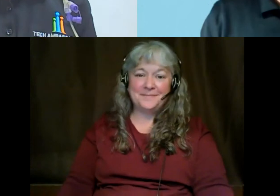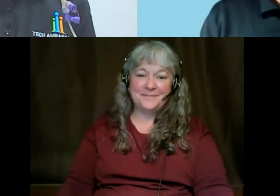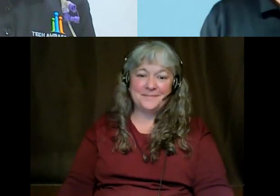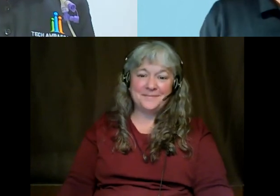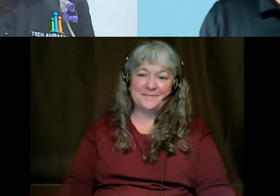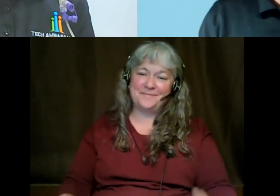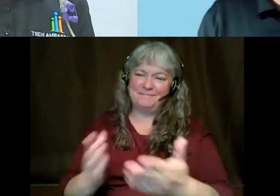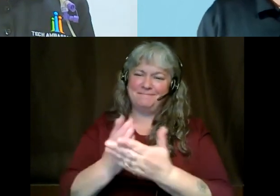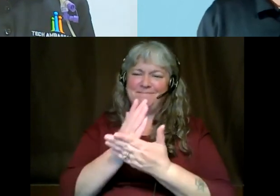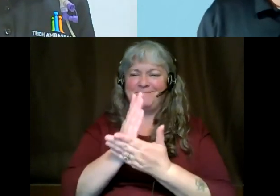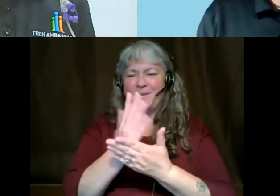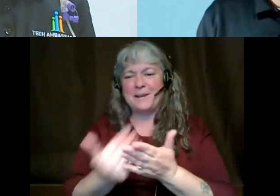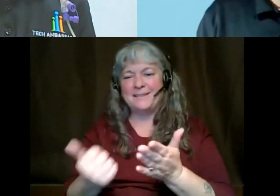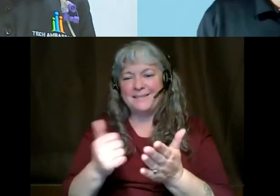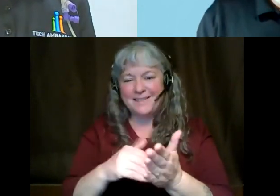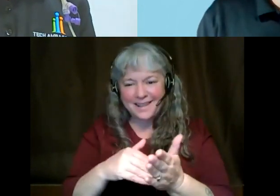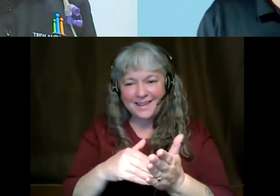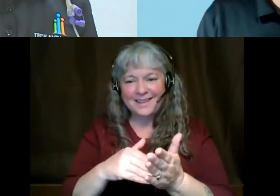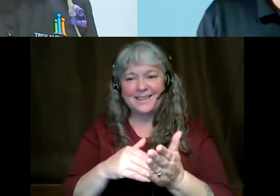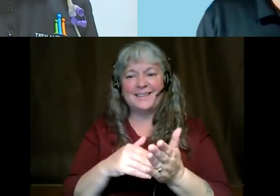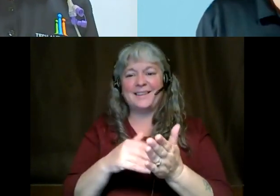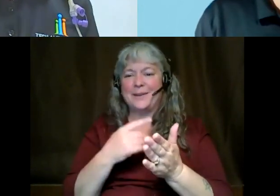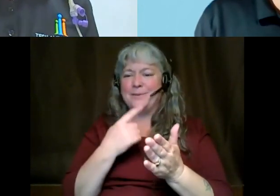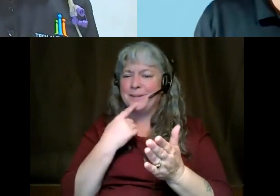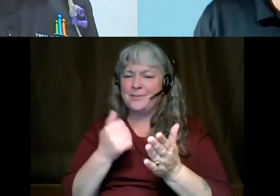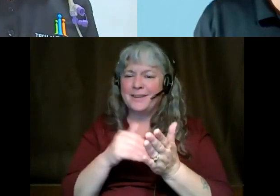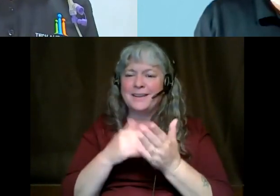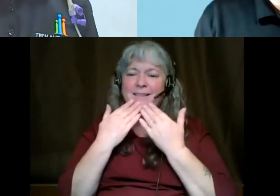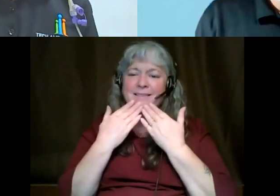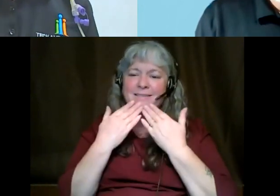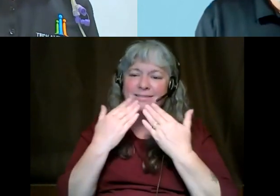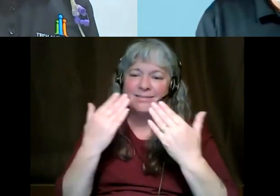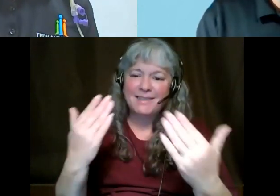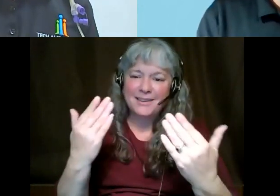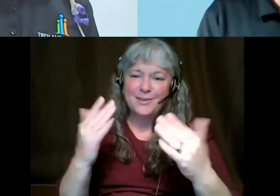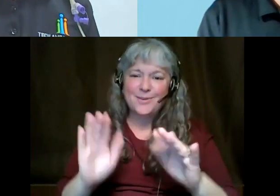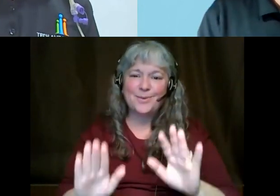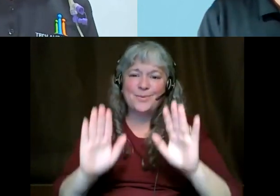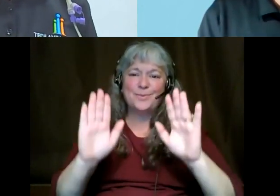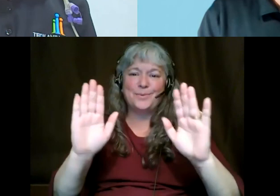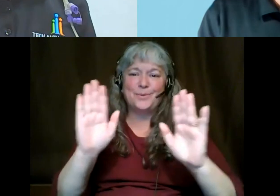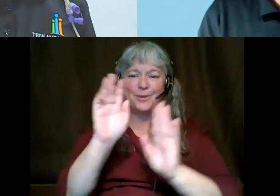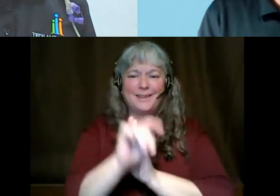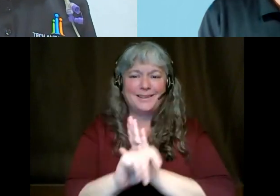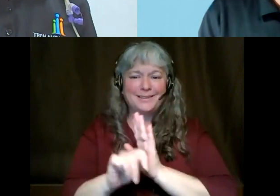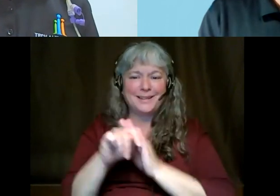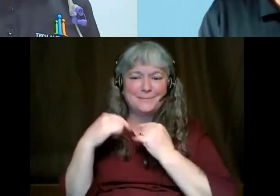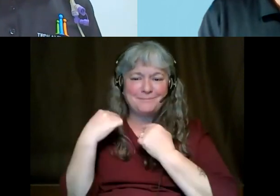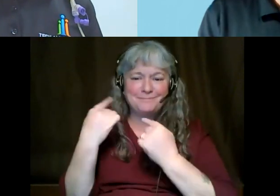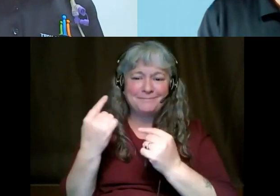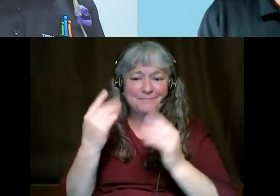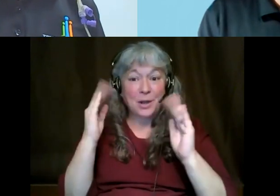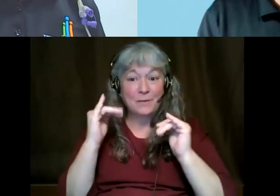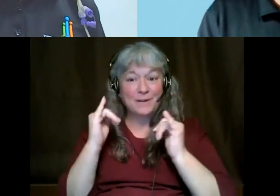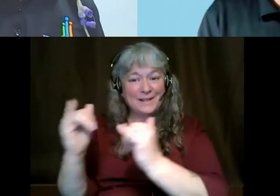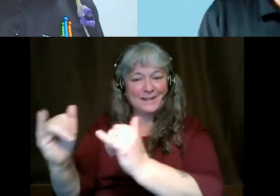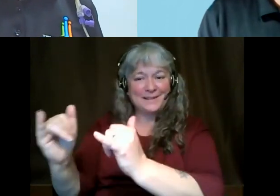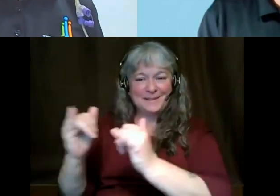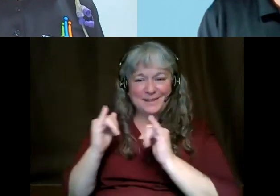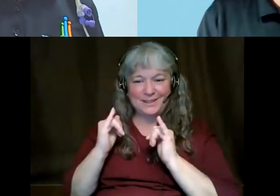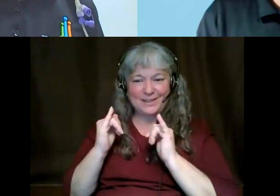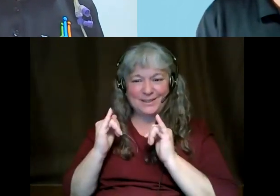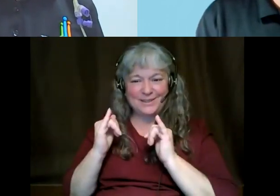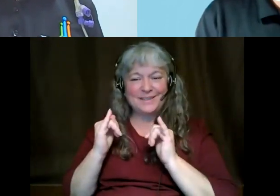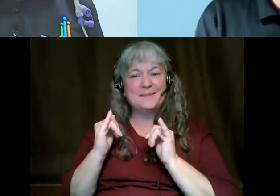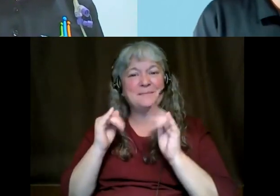All right. Well, again, I'm just going to repeat the thank you. We've had a great time here, and hopefully you have too. And we'll look forward to